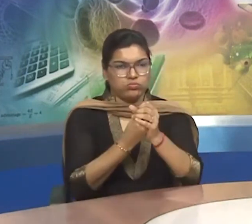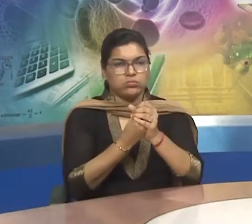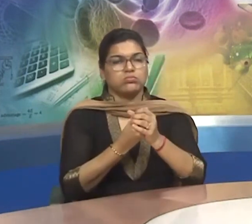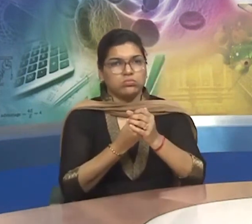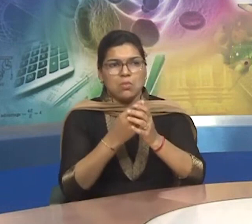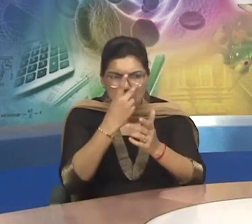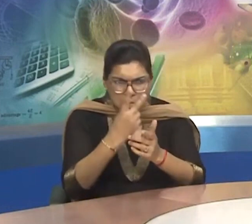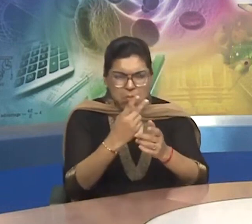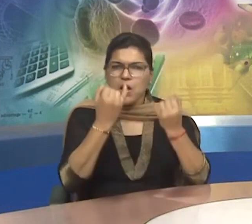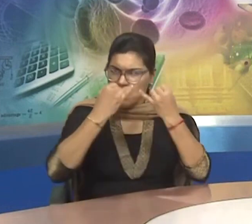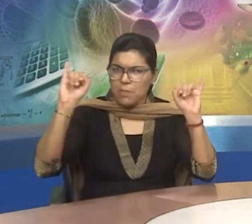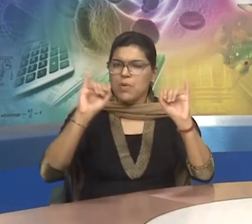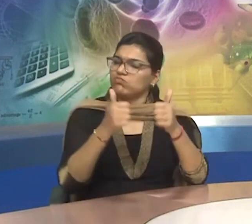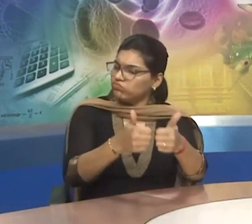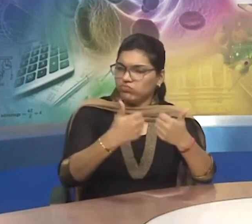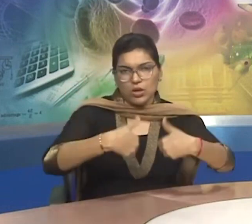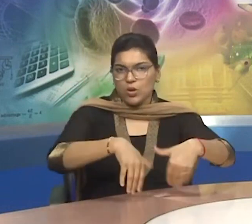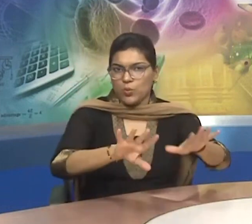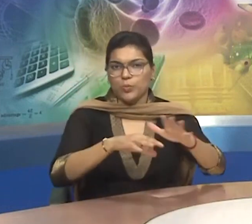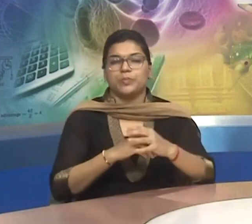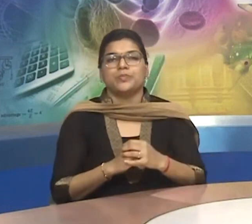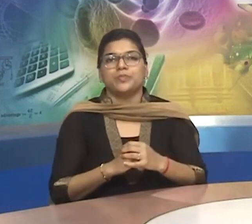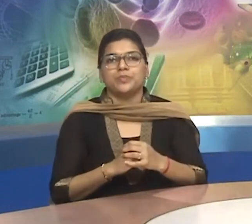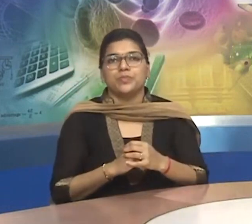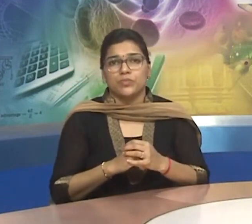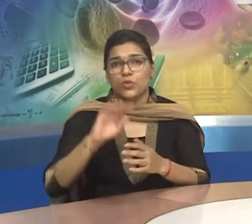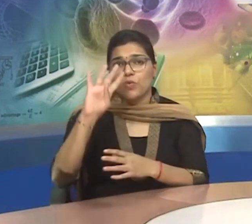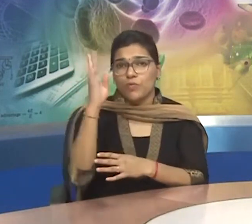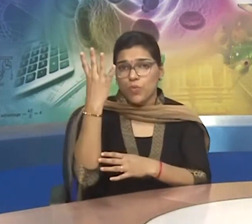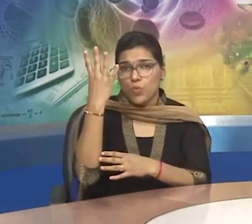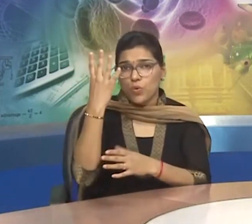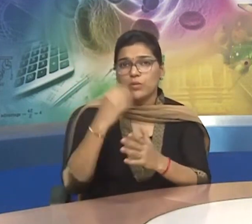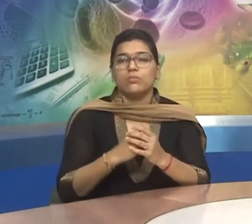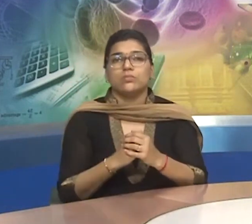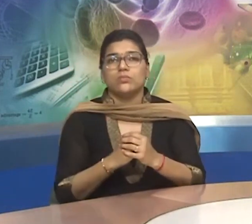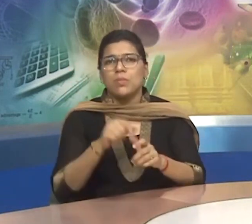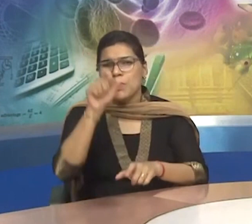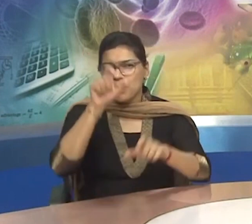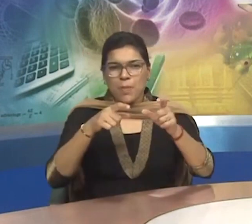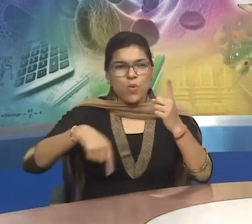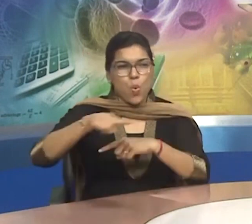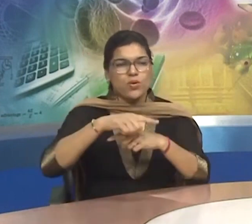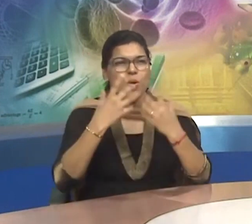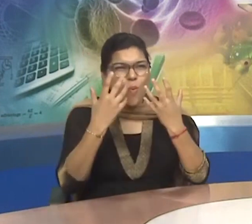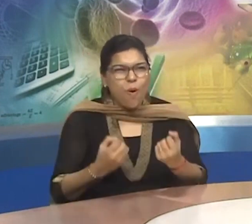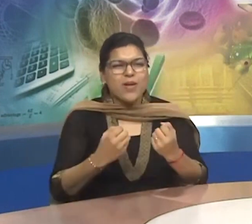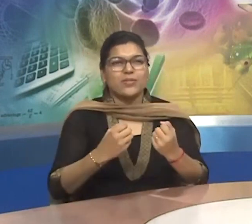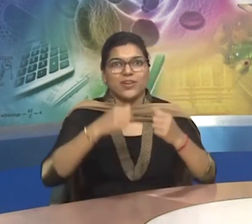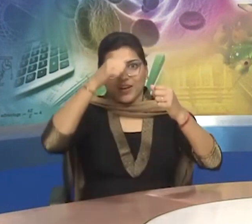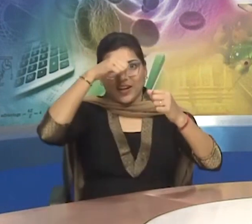we all have freedom to form associations or unions. The fourth point which comes under